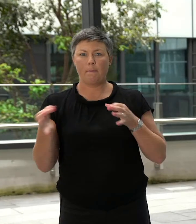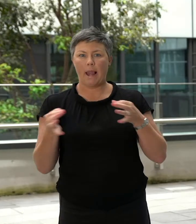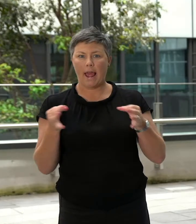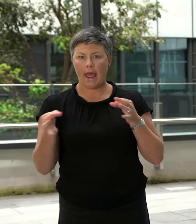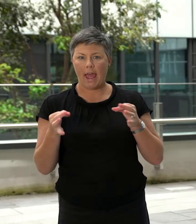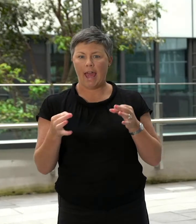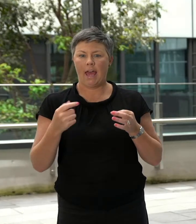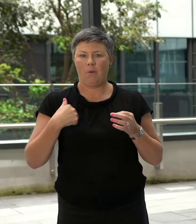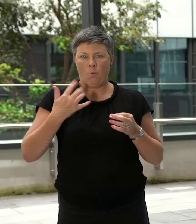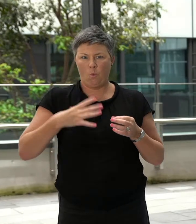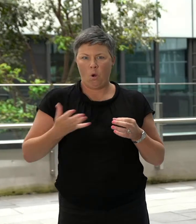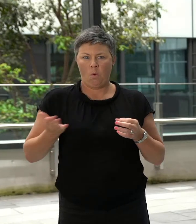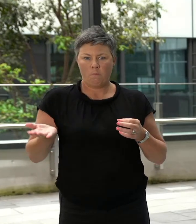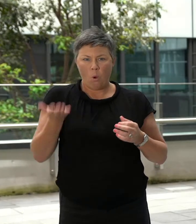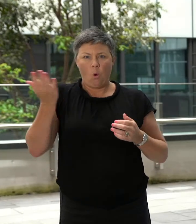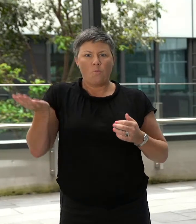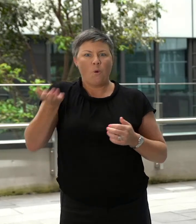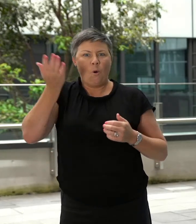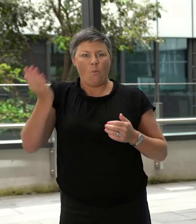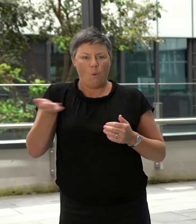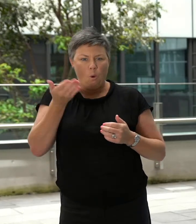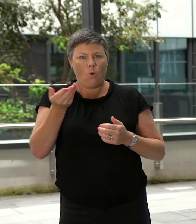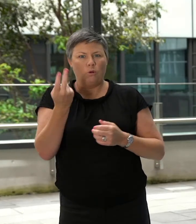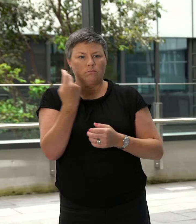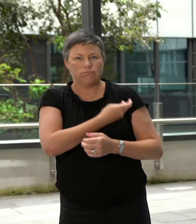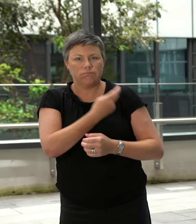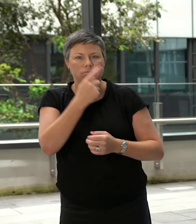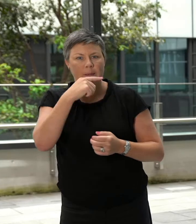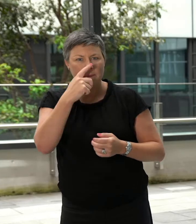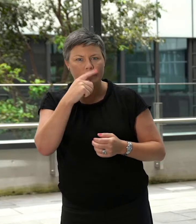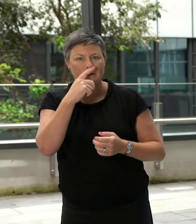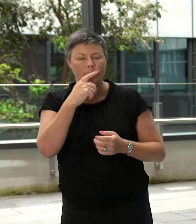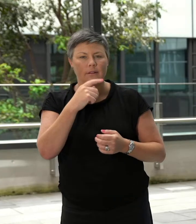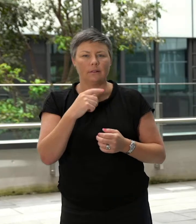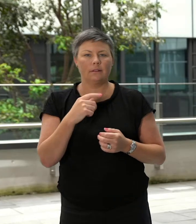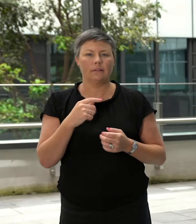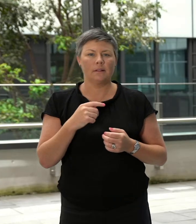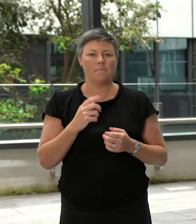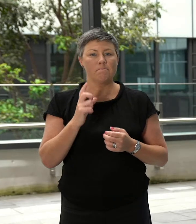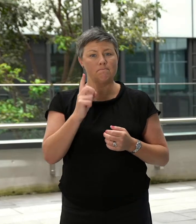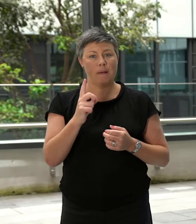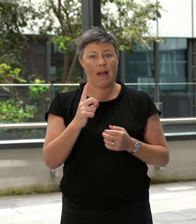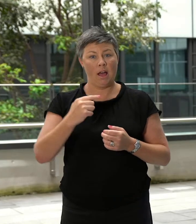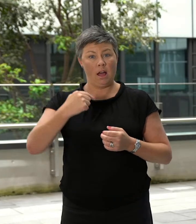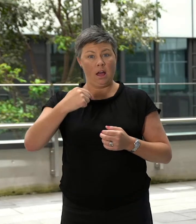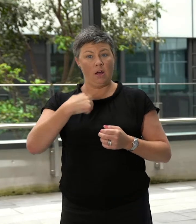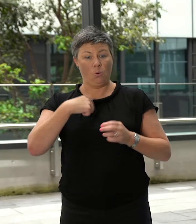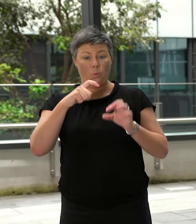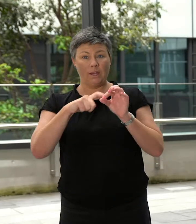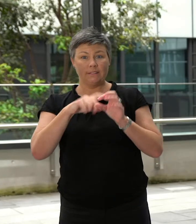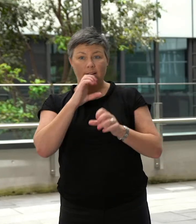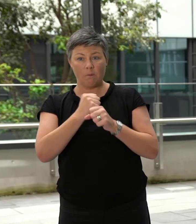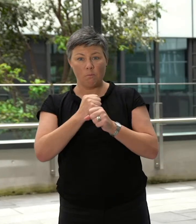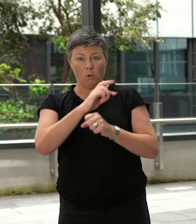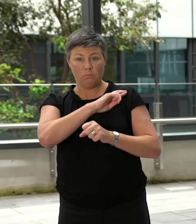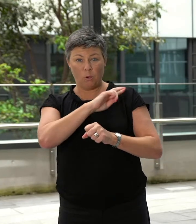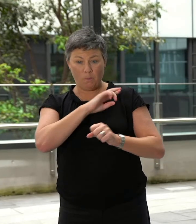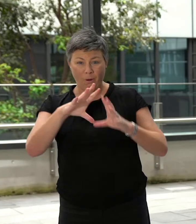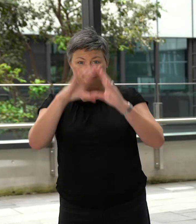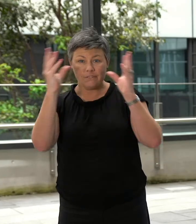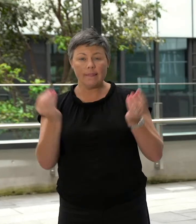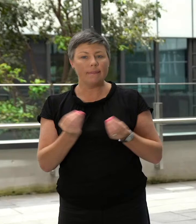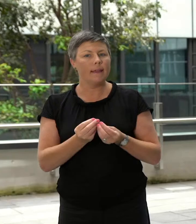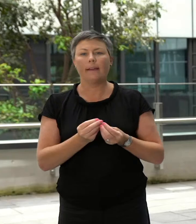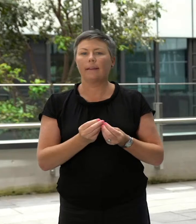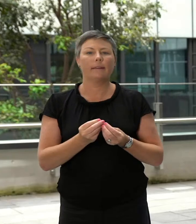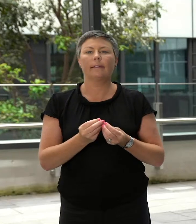our delivery, but there is a proportion that is for the state to administer, and there is a proportion, which